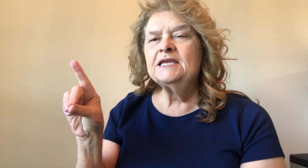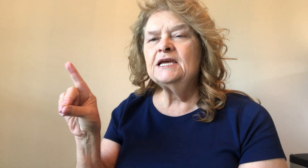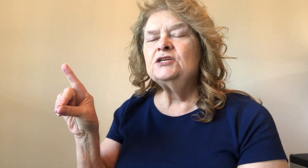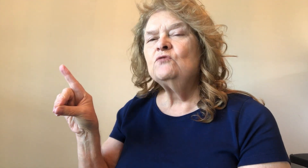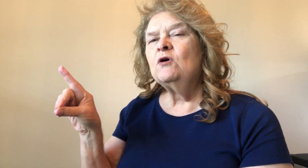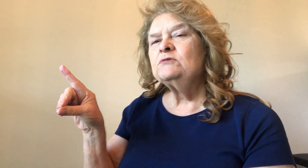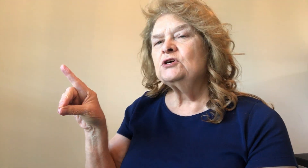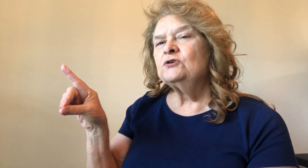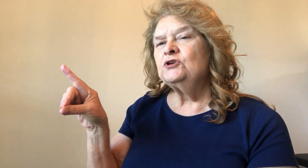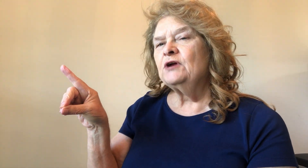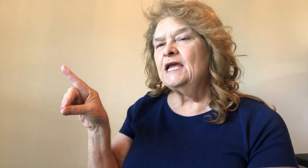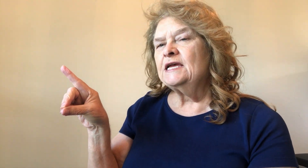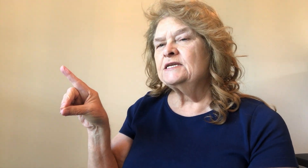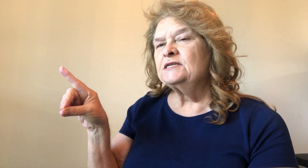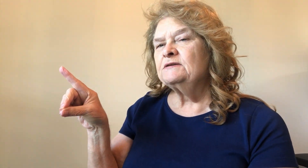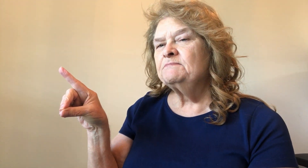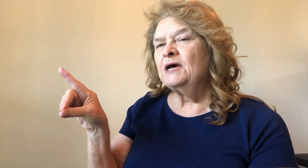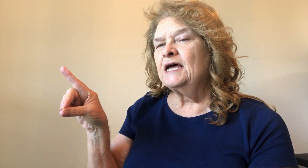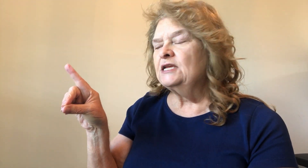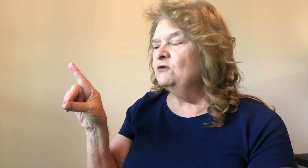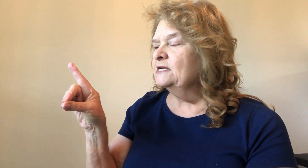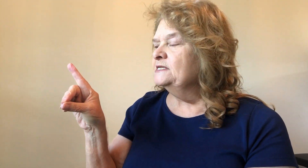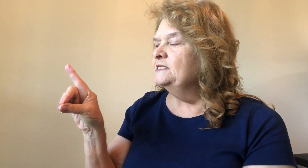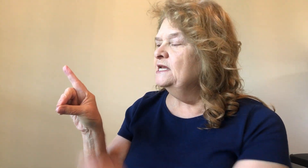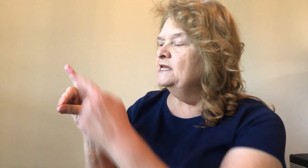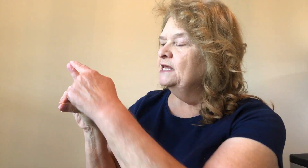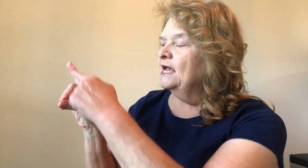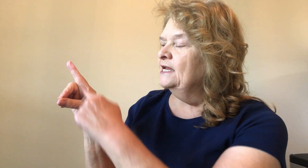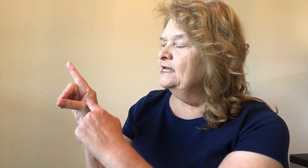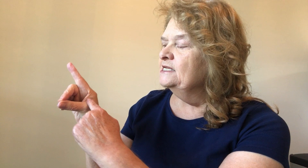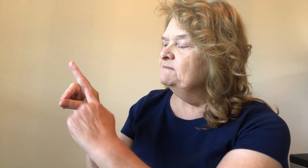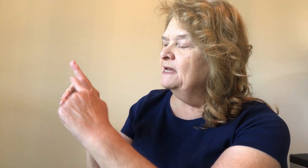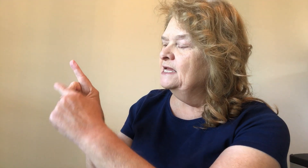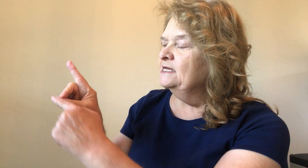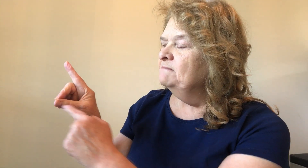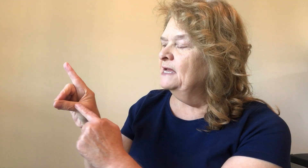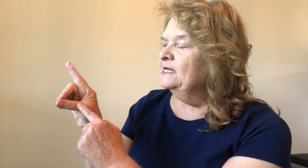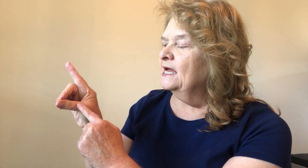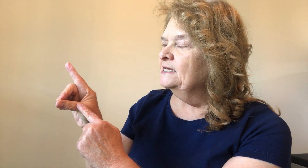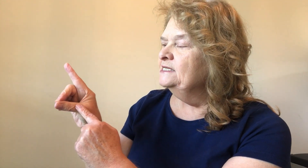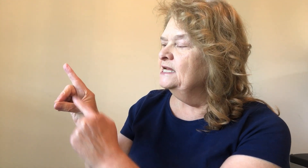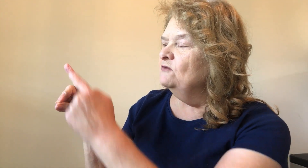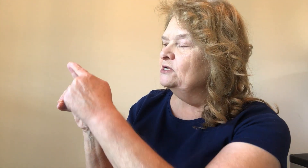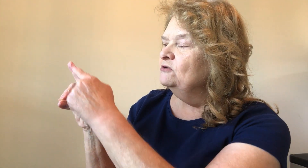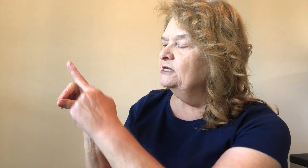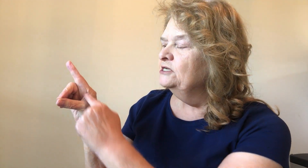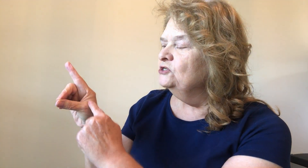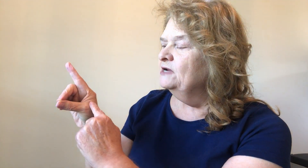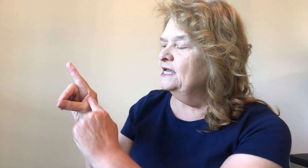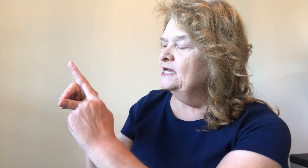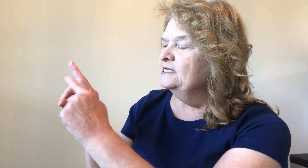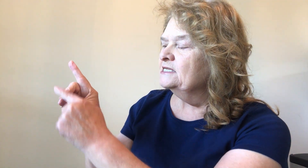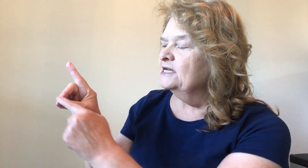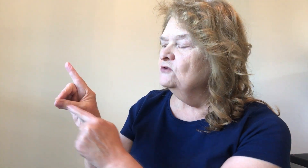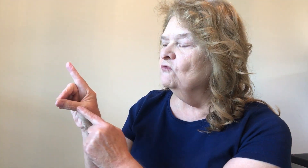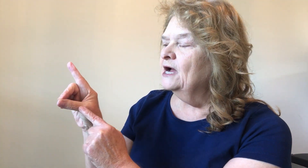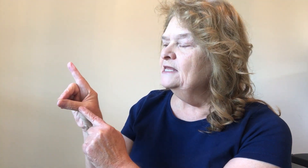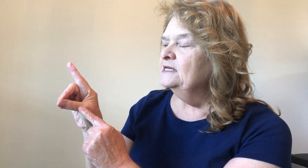Again, you won't turn your hand, but you can see that it's made like a D. When you look at your hand, it's like you write the